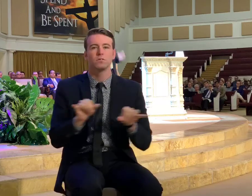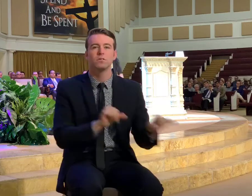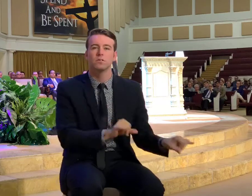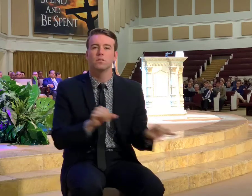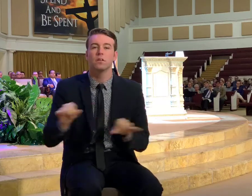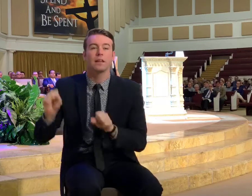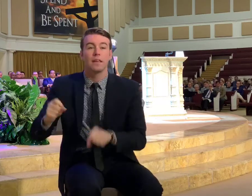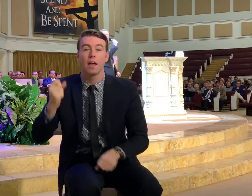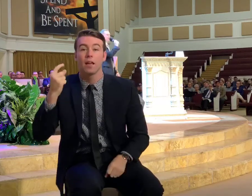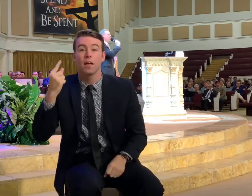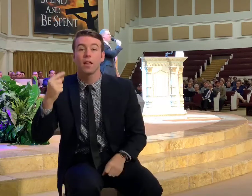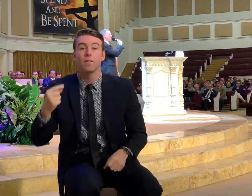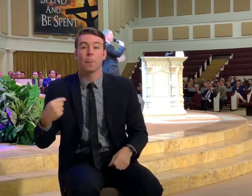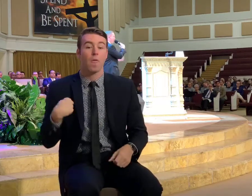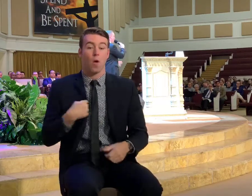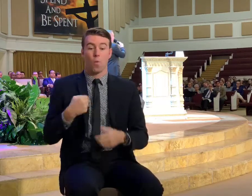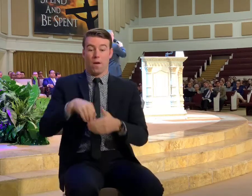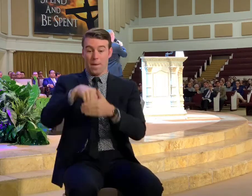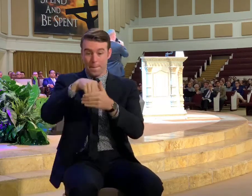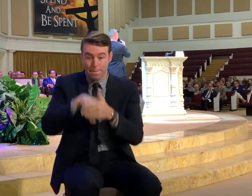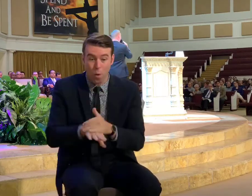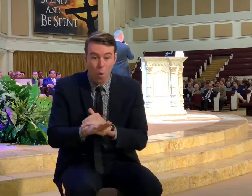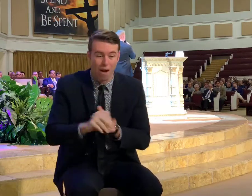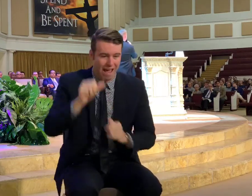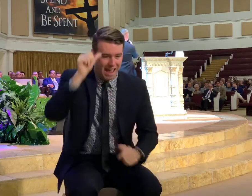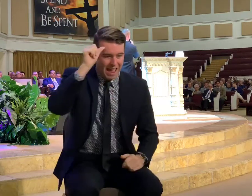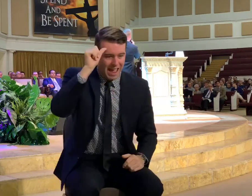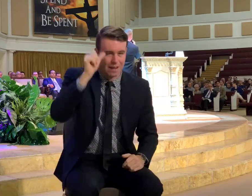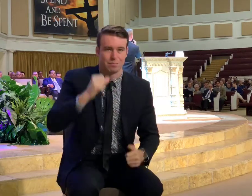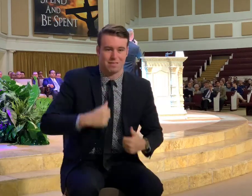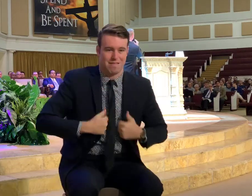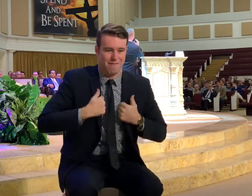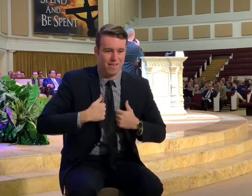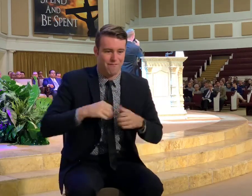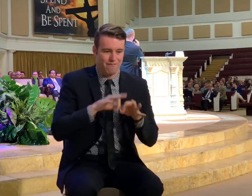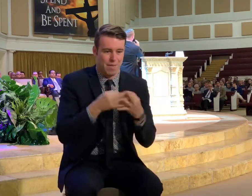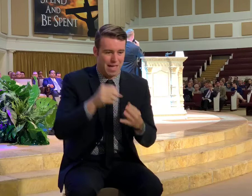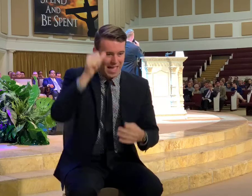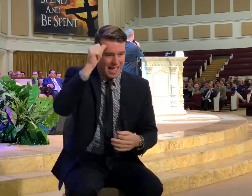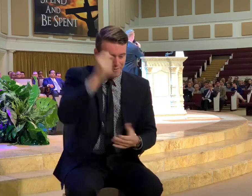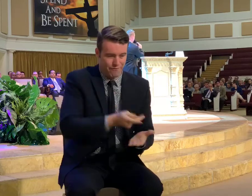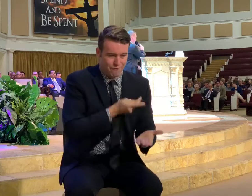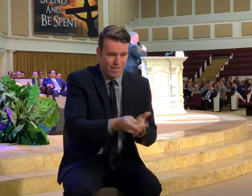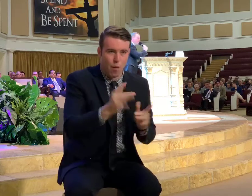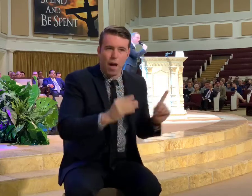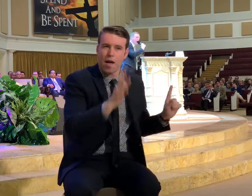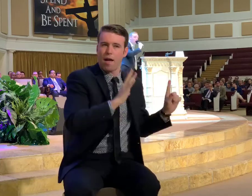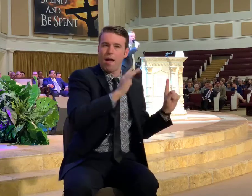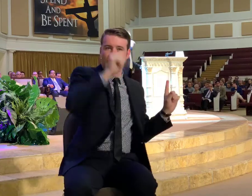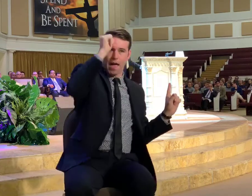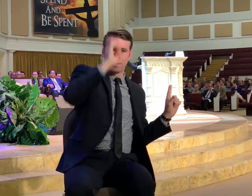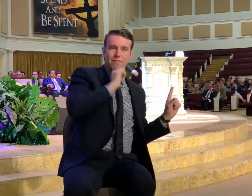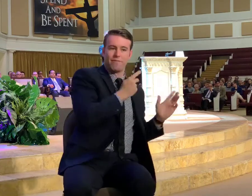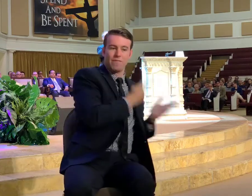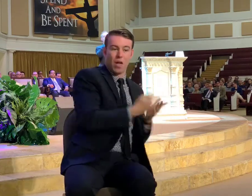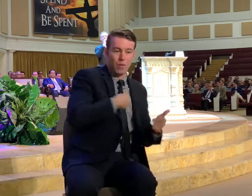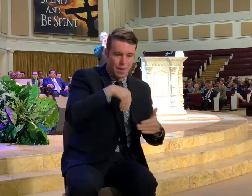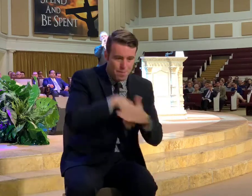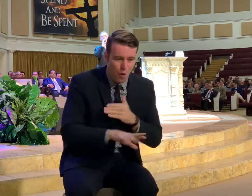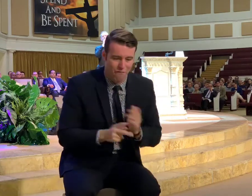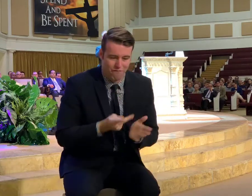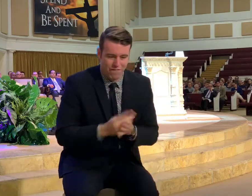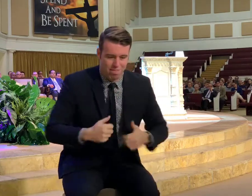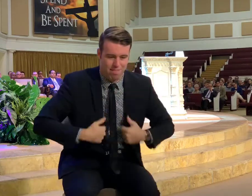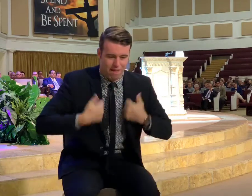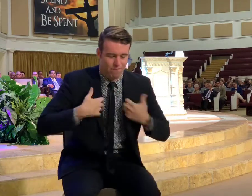a bloodline that was contaminated and busted because of the failures of Adam and Eve. And though you might have been